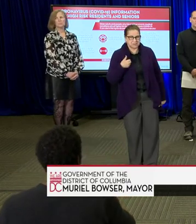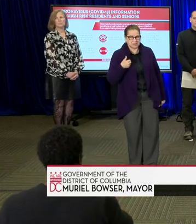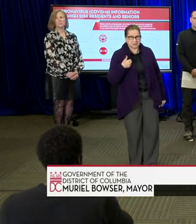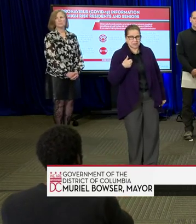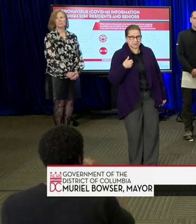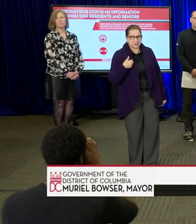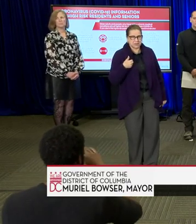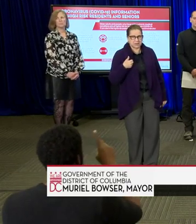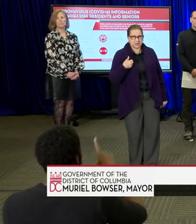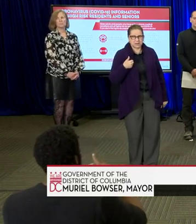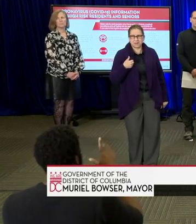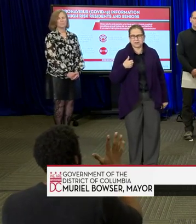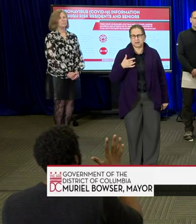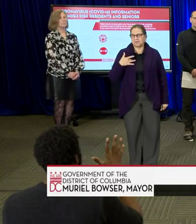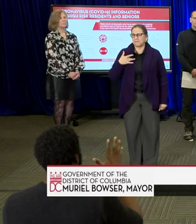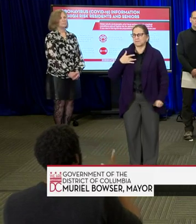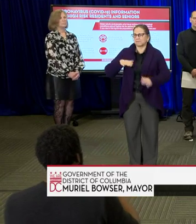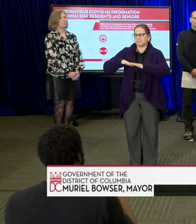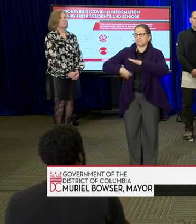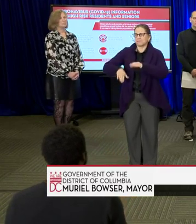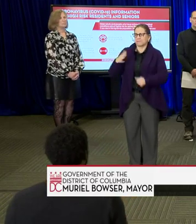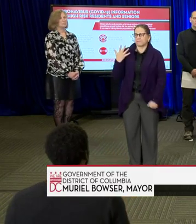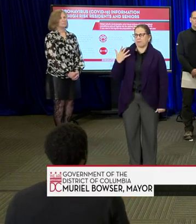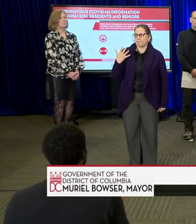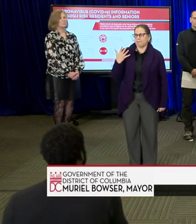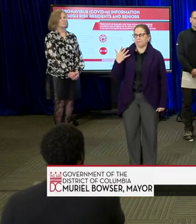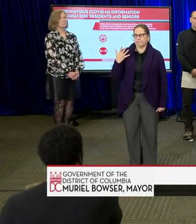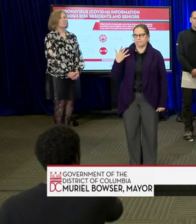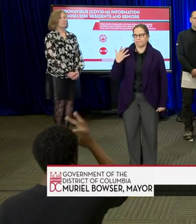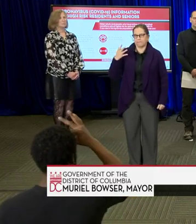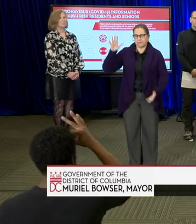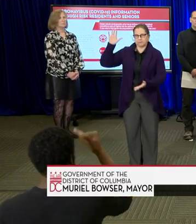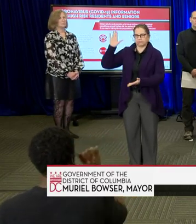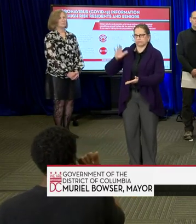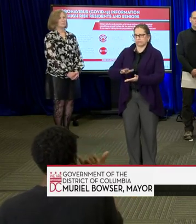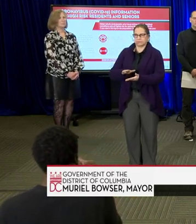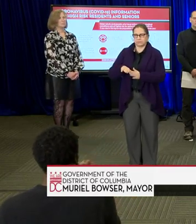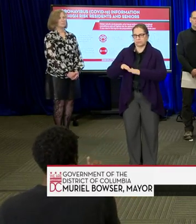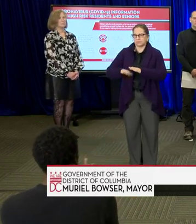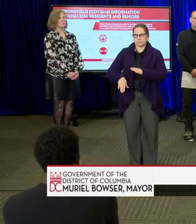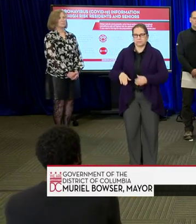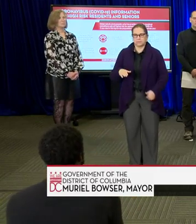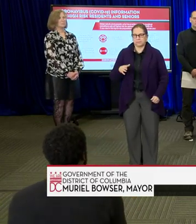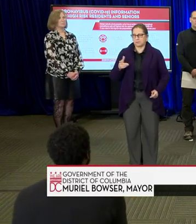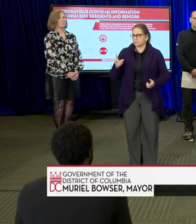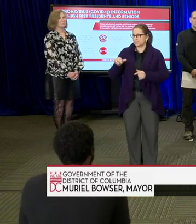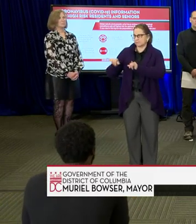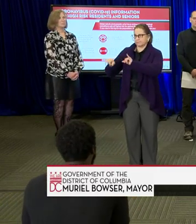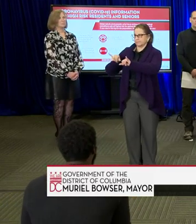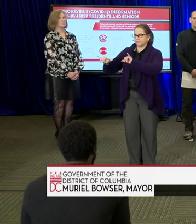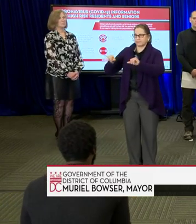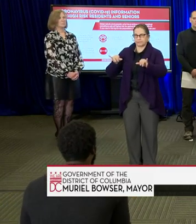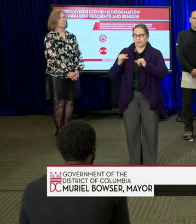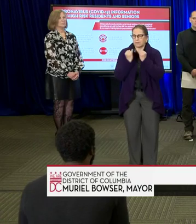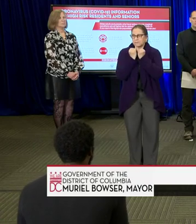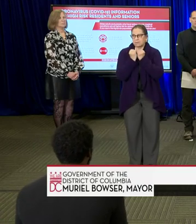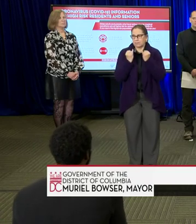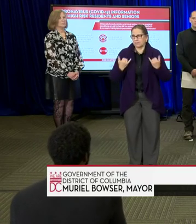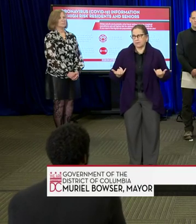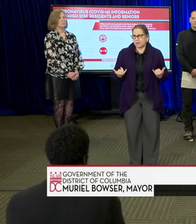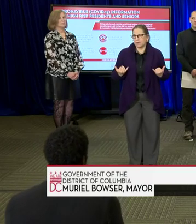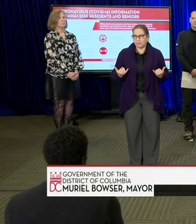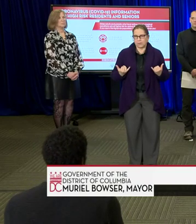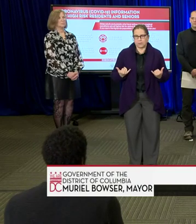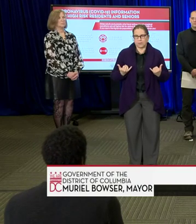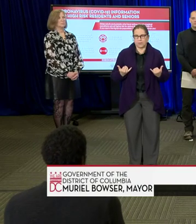than 5 people are still in isolation. And I don't know if they're still in isolation at this point. As we learned more about that person's interaction, it turned out